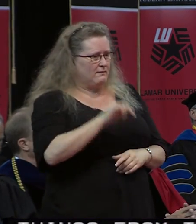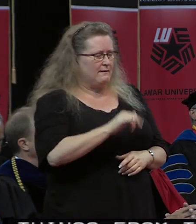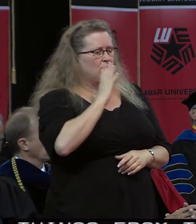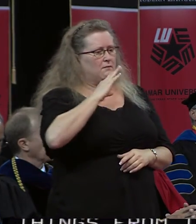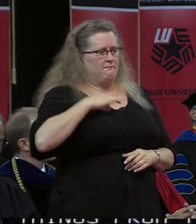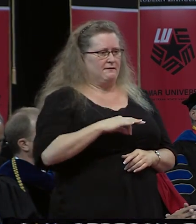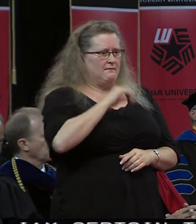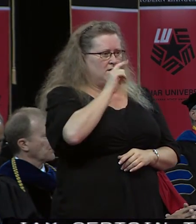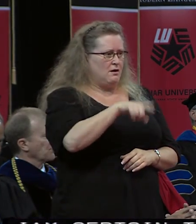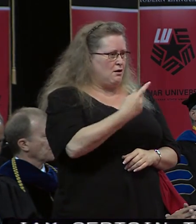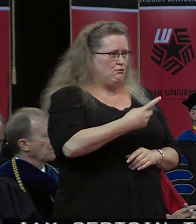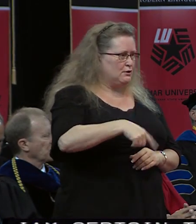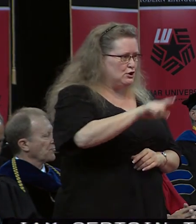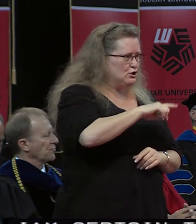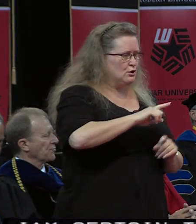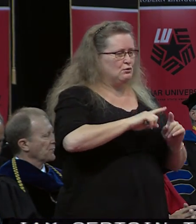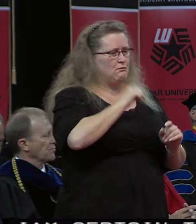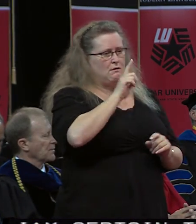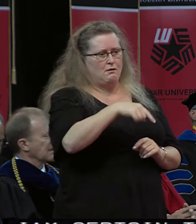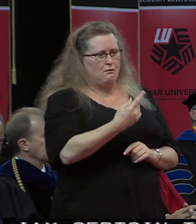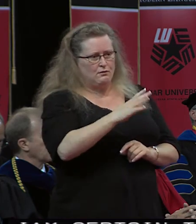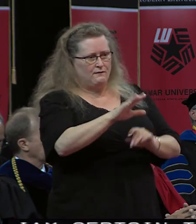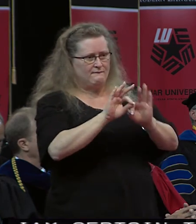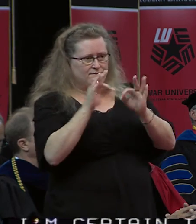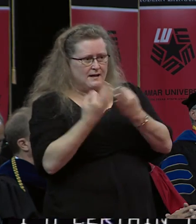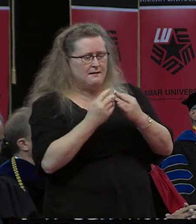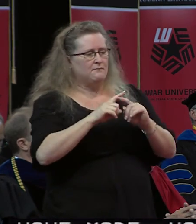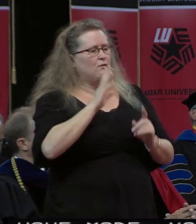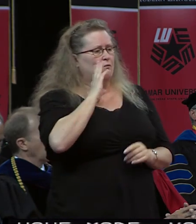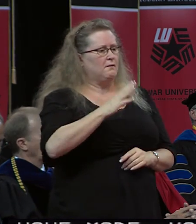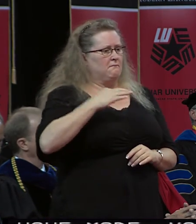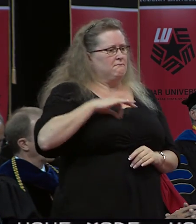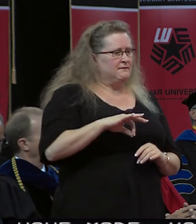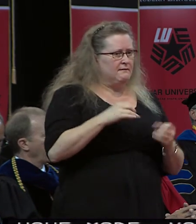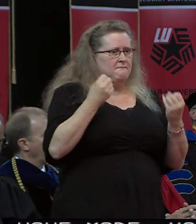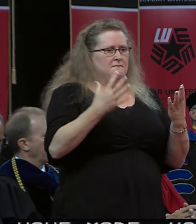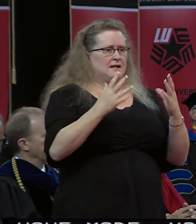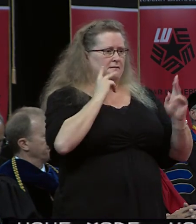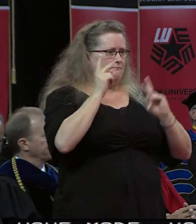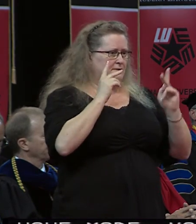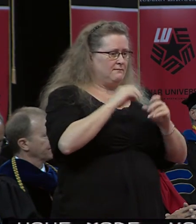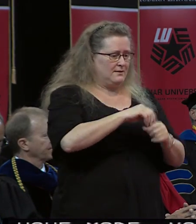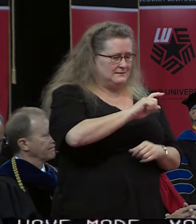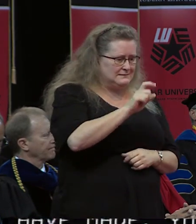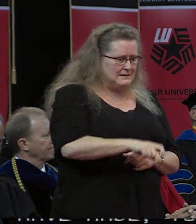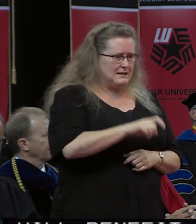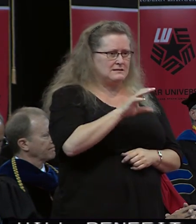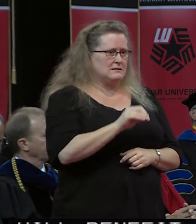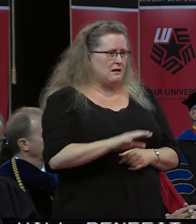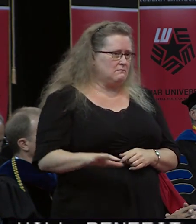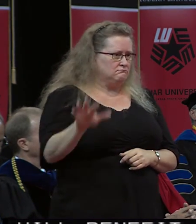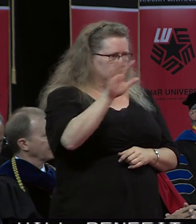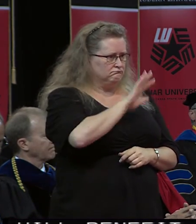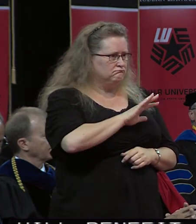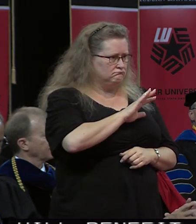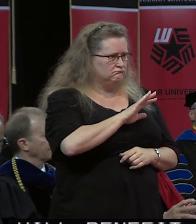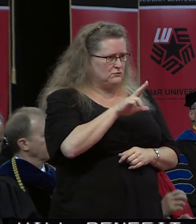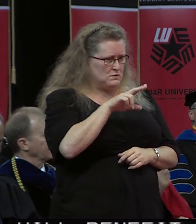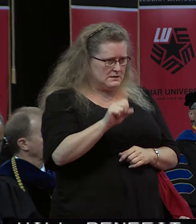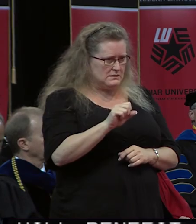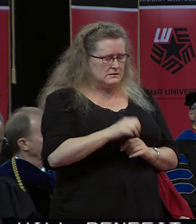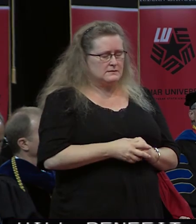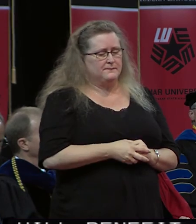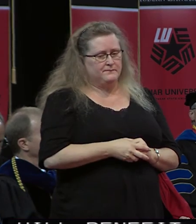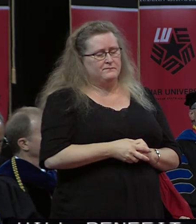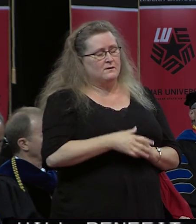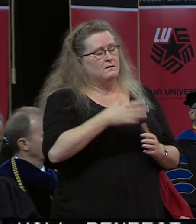benefit not just your family, but it's going to benefit many Texans and many people around this great nation. I've tailored